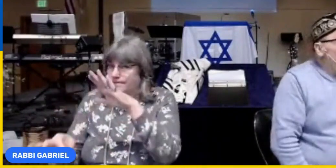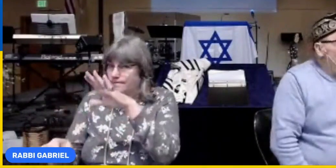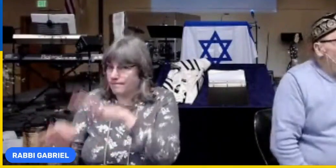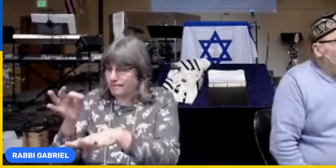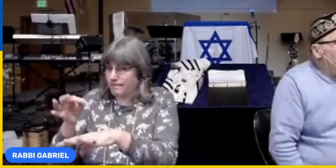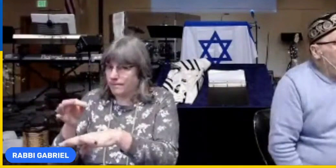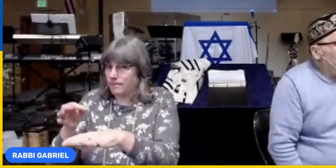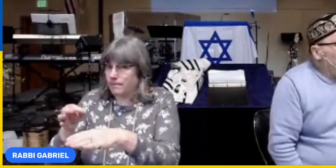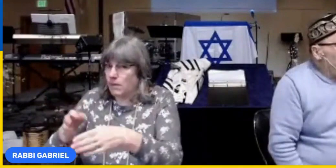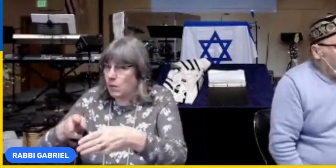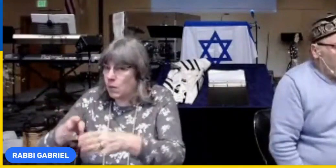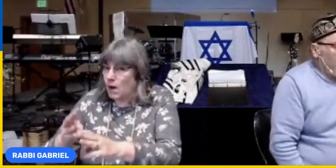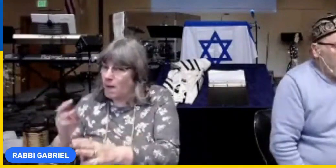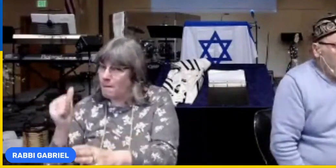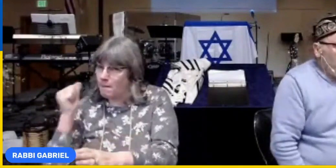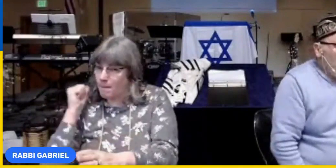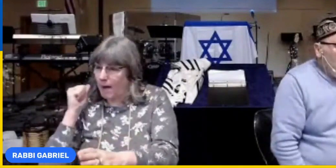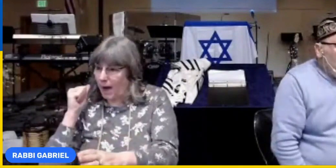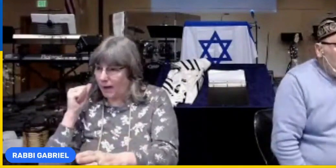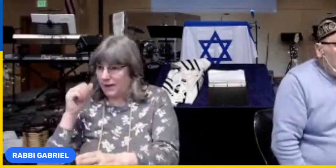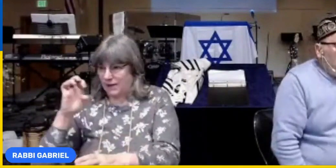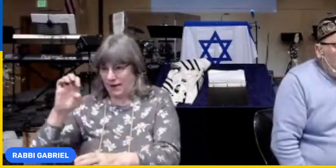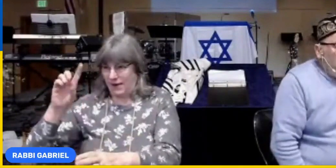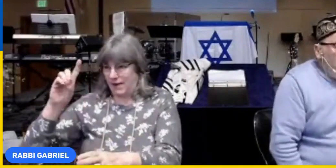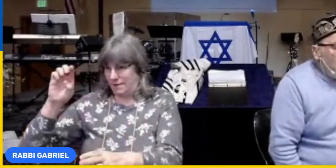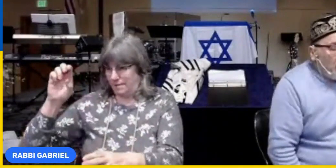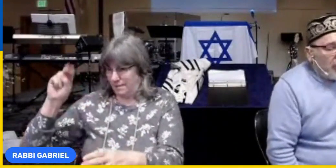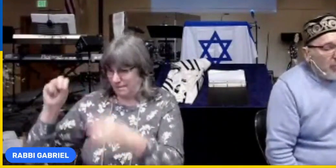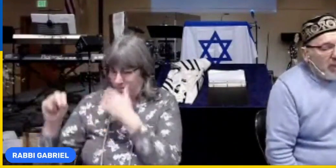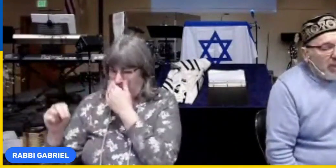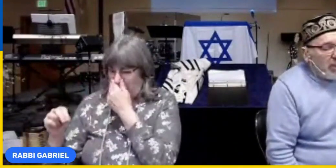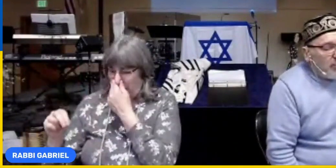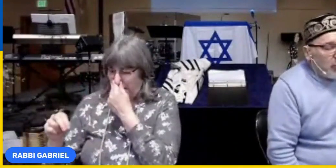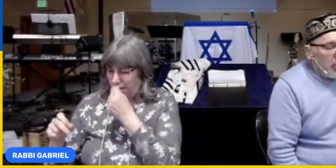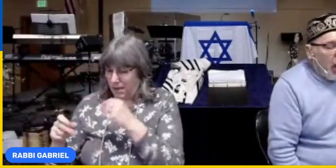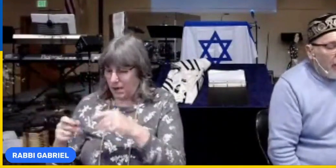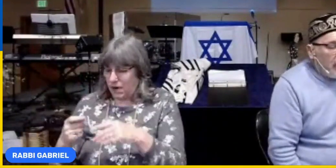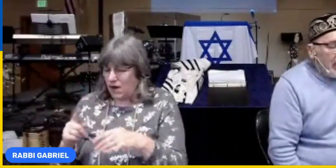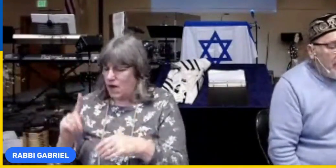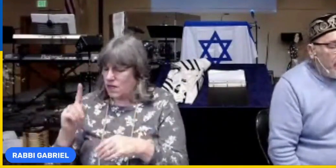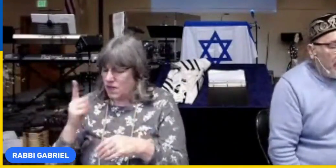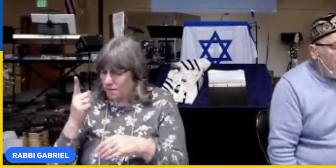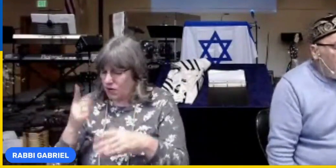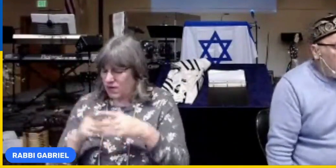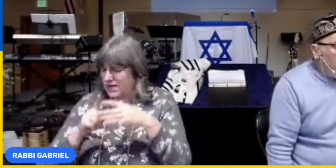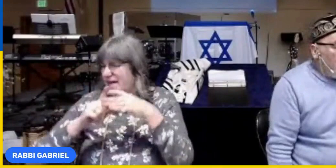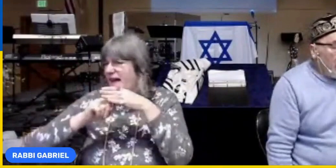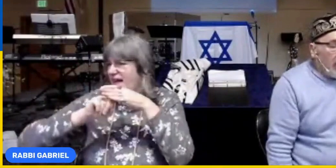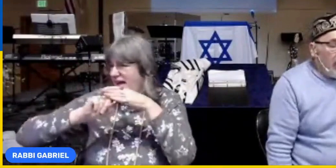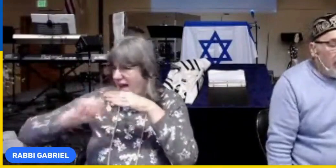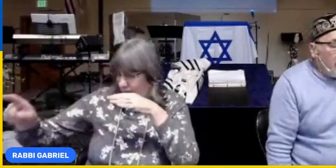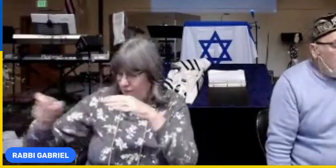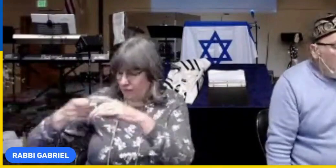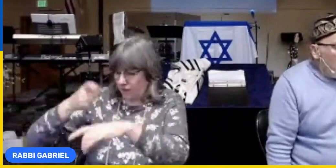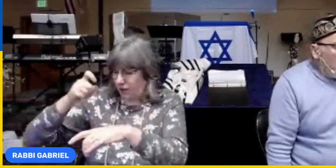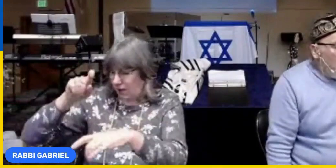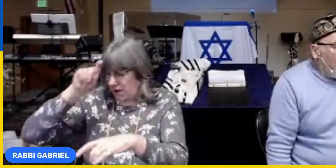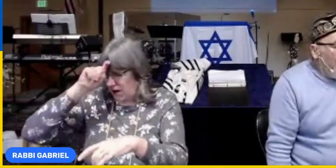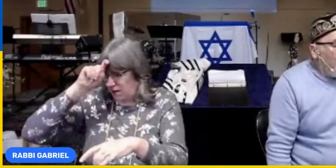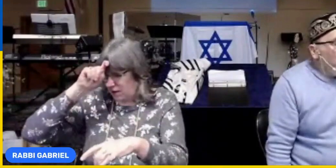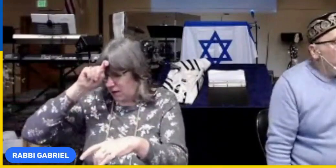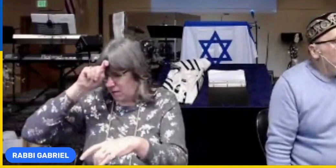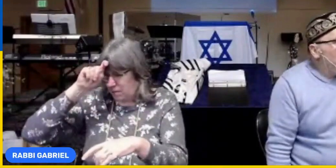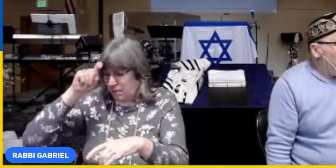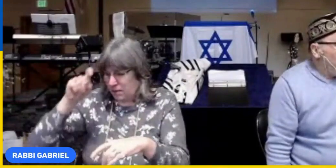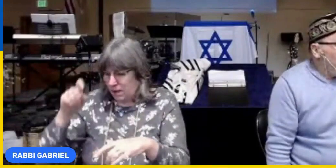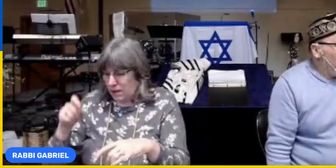in the world to come. The story of the Exodus from Egypt was obviously prefigured in the story